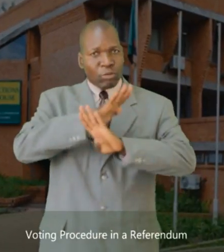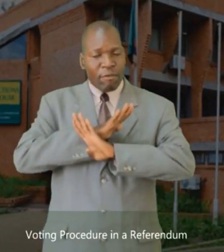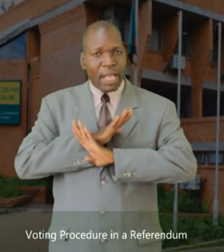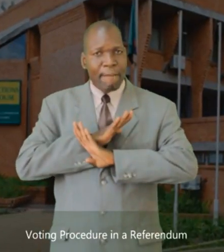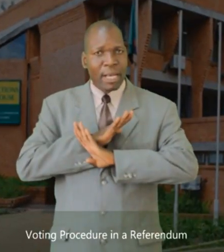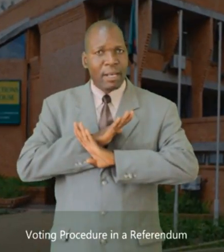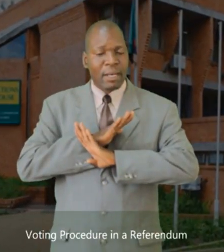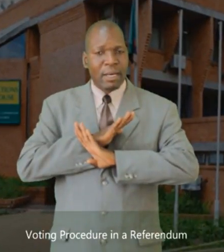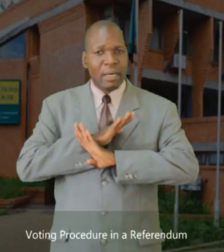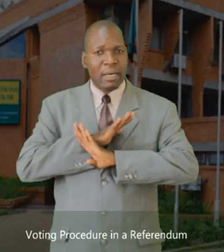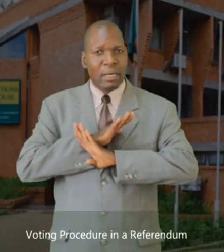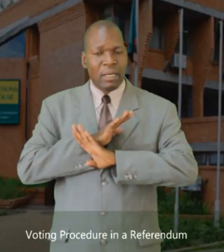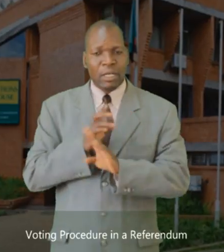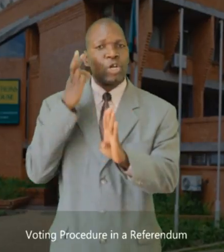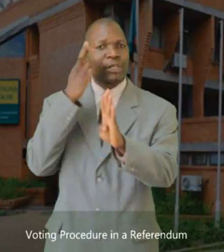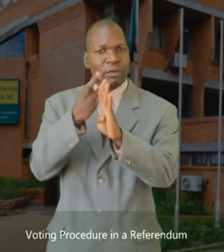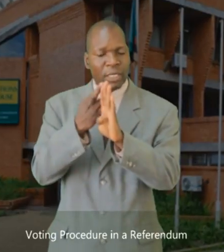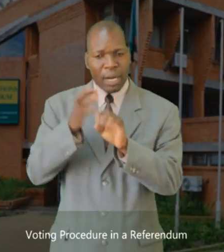procedure in a referendum.